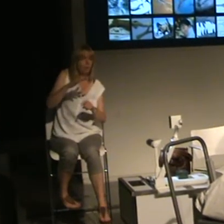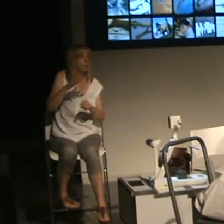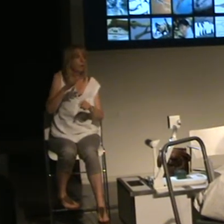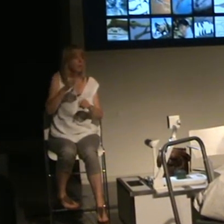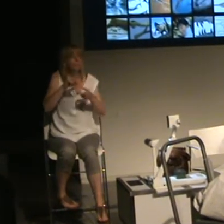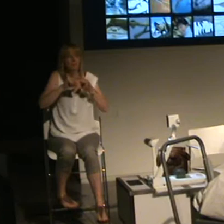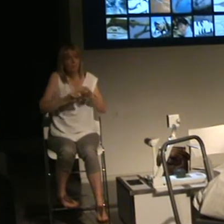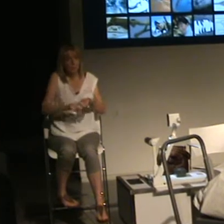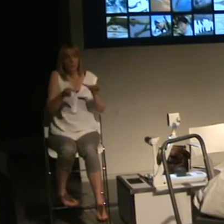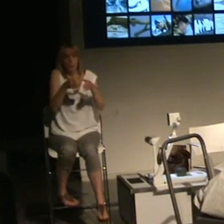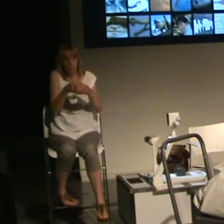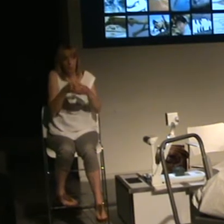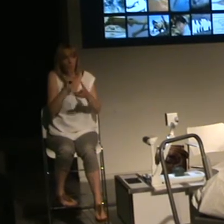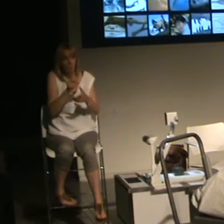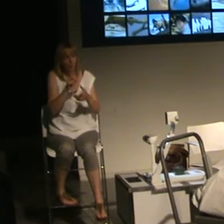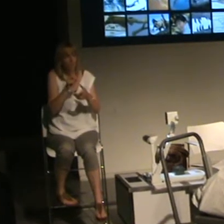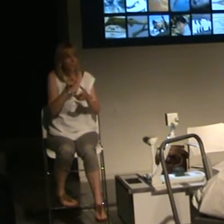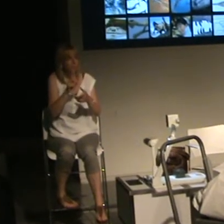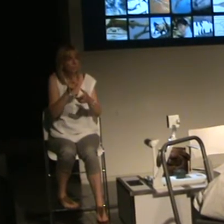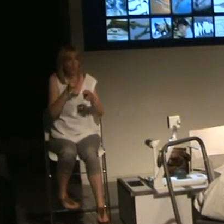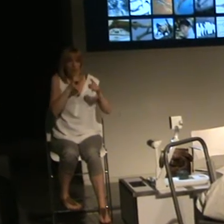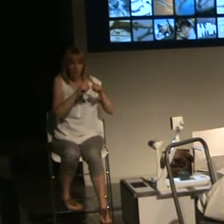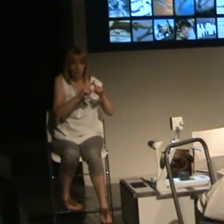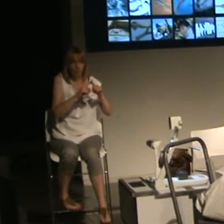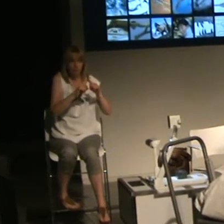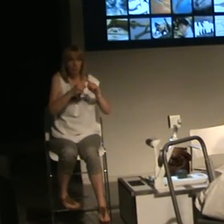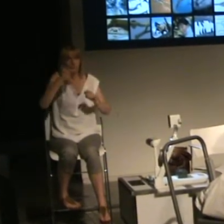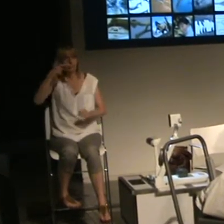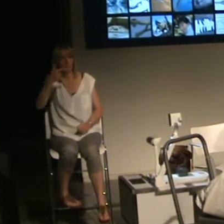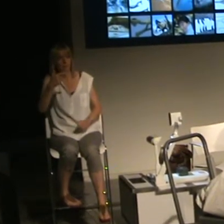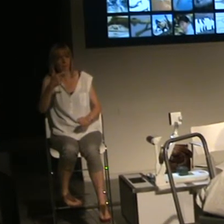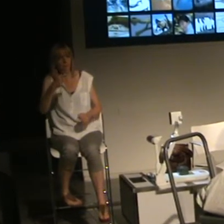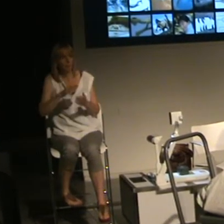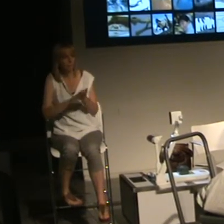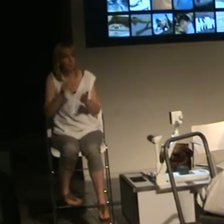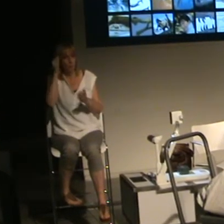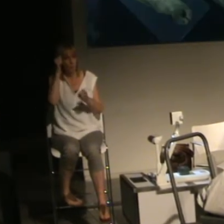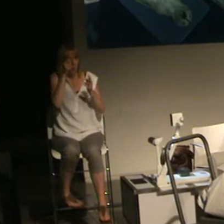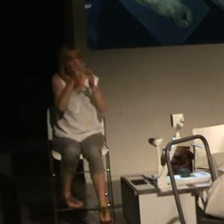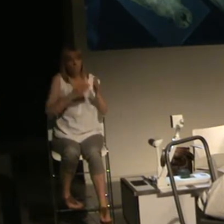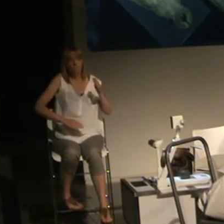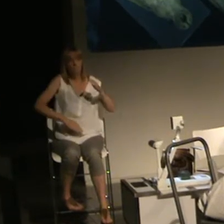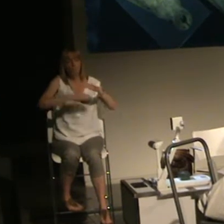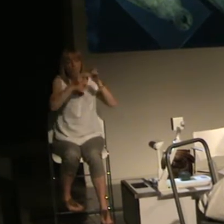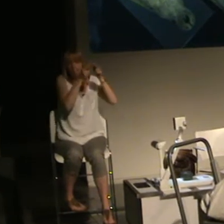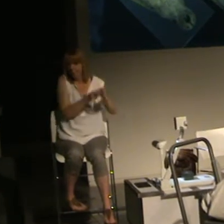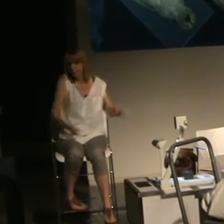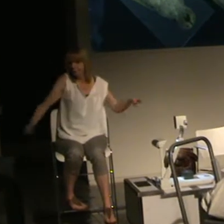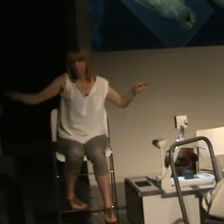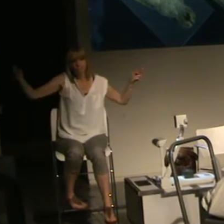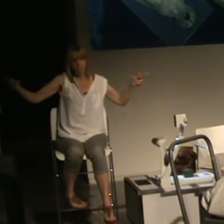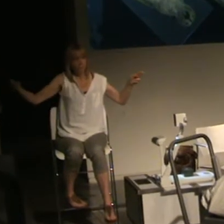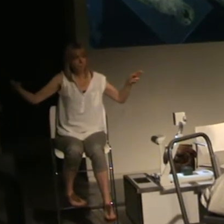on the species, but very roughly by 7. That gives you the body length to the end of the tail. It's very roughly, but